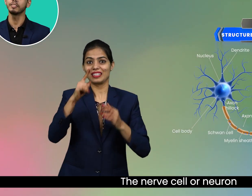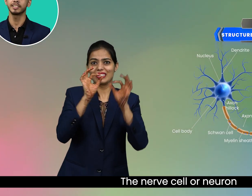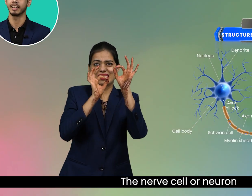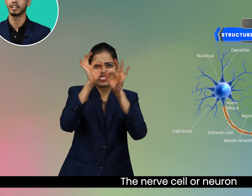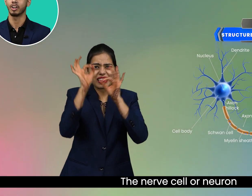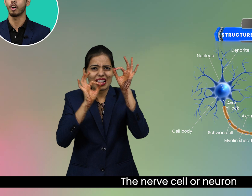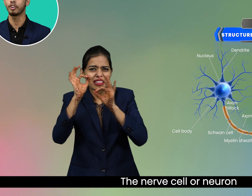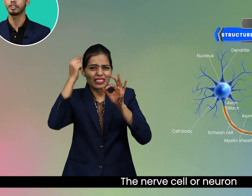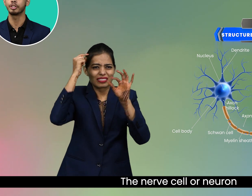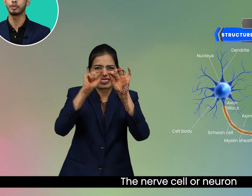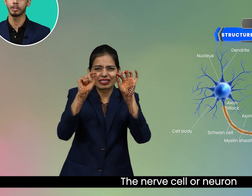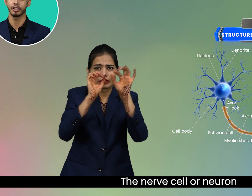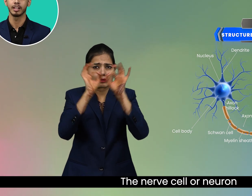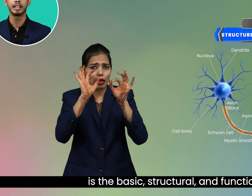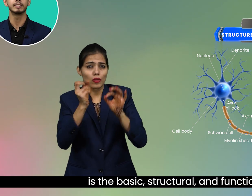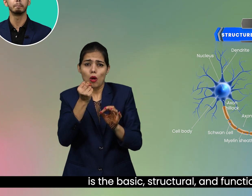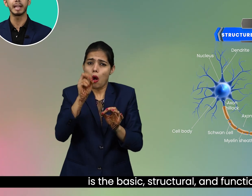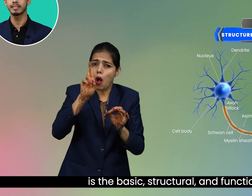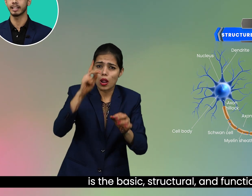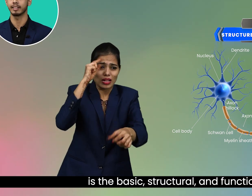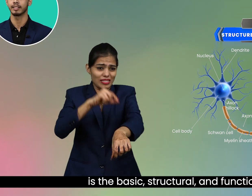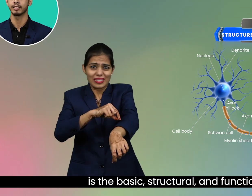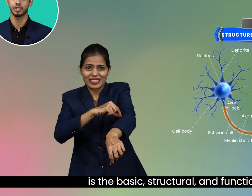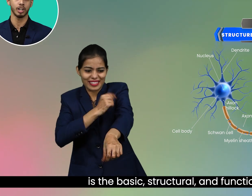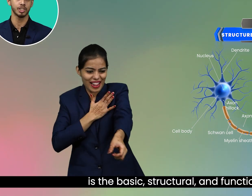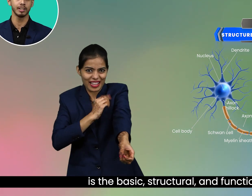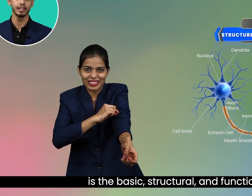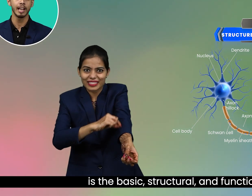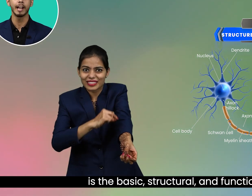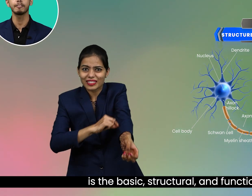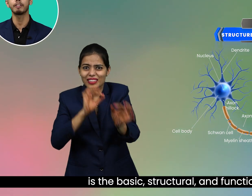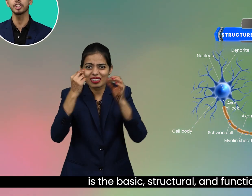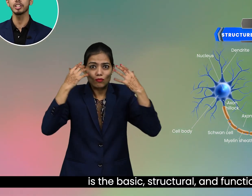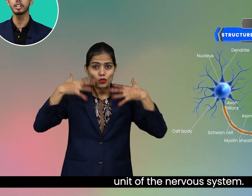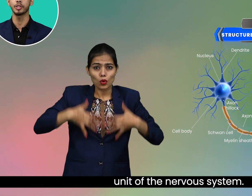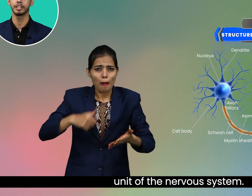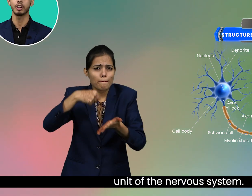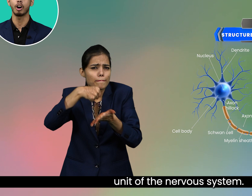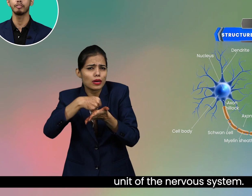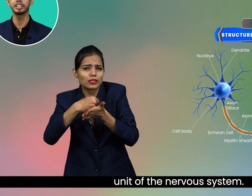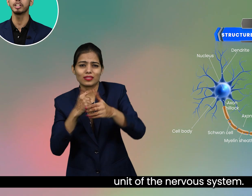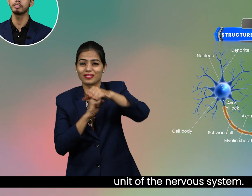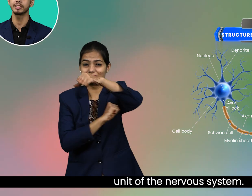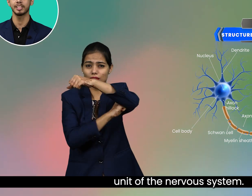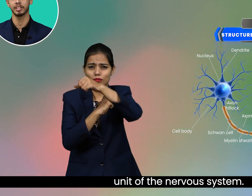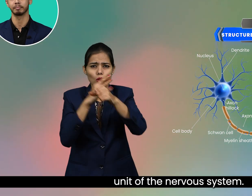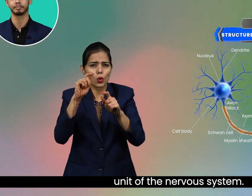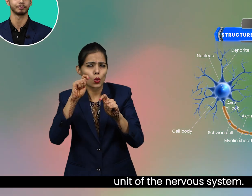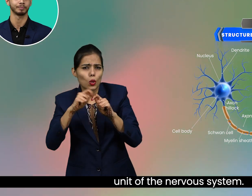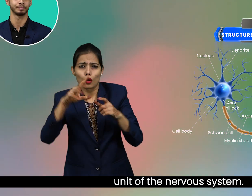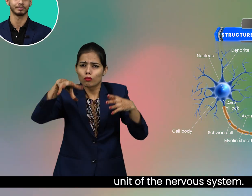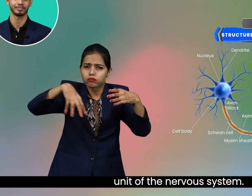The nerve cell or neuron is a basic structural and functional unit of the nervous